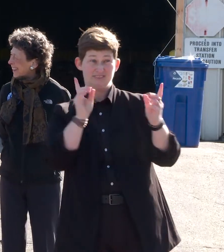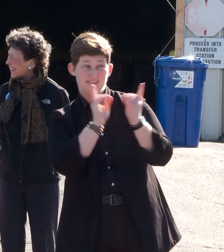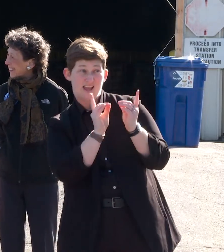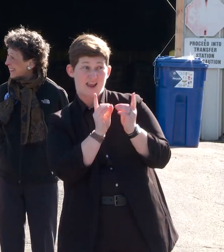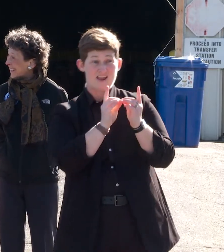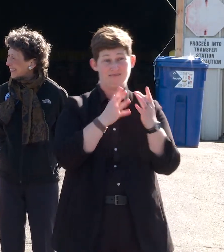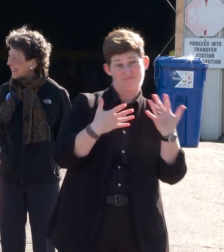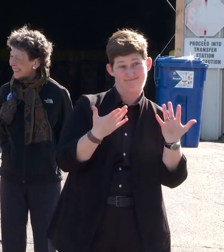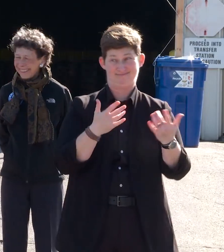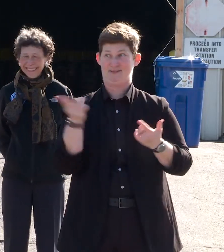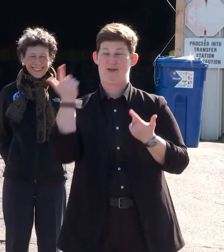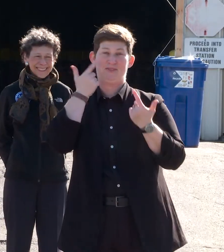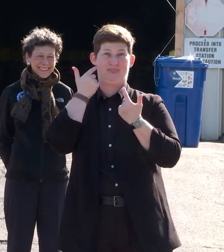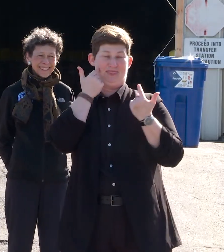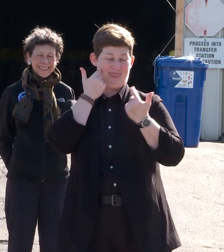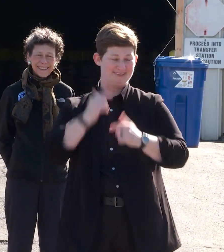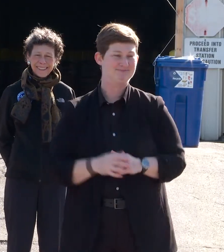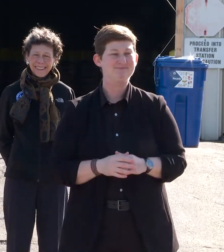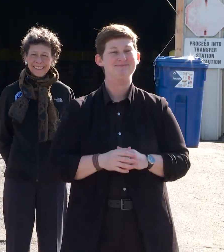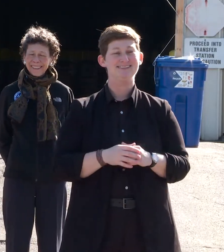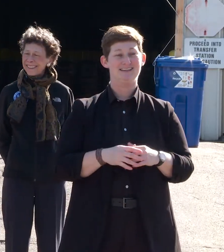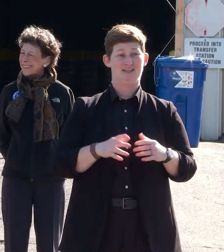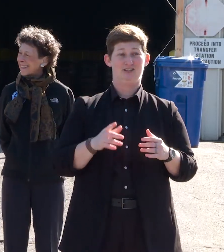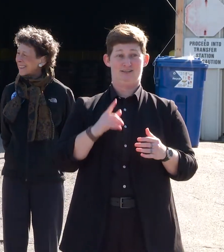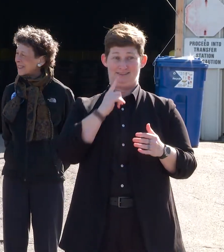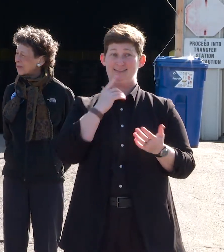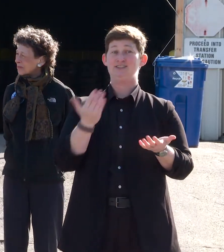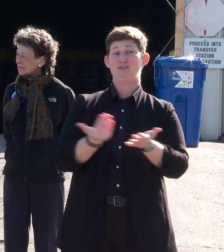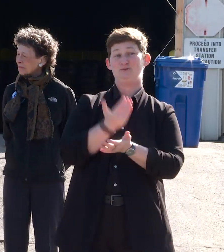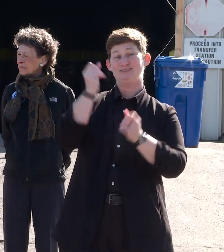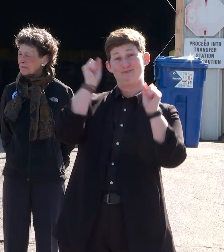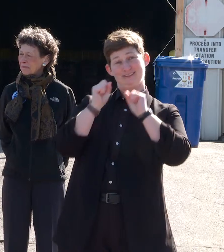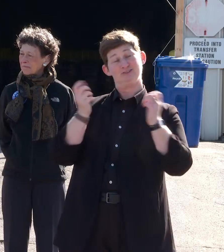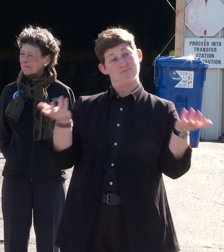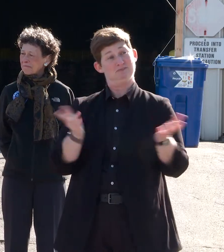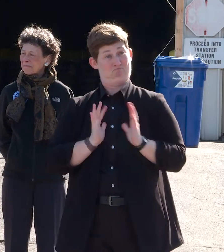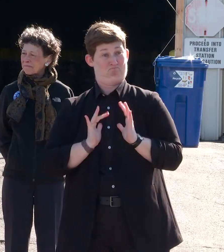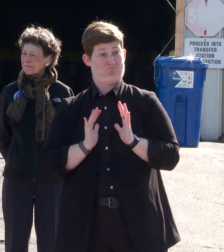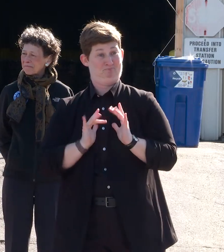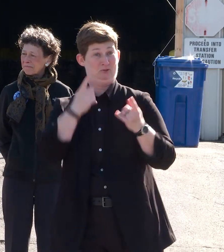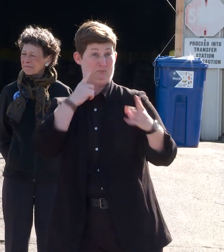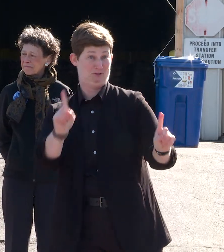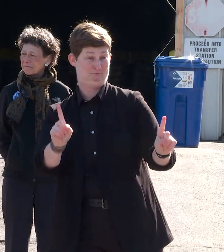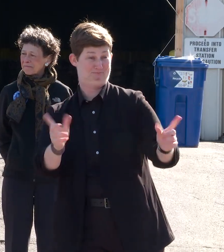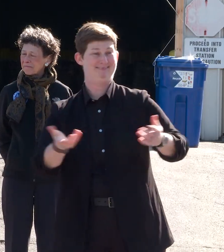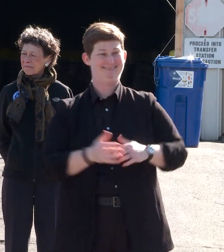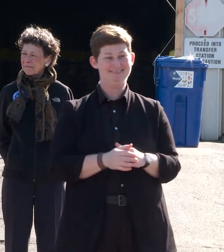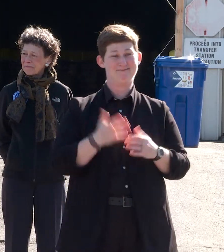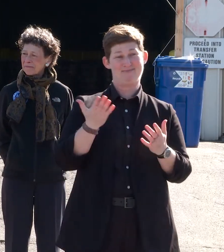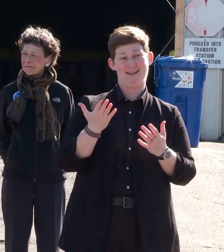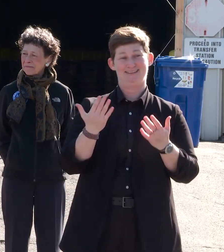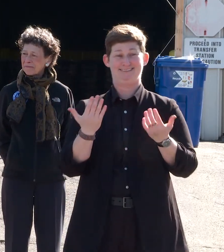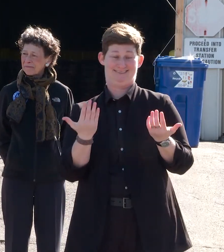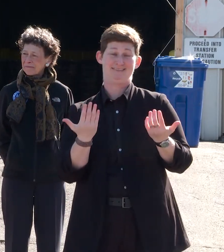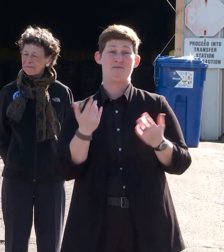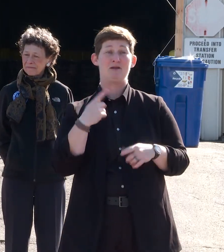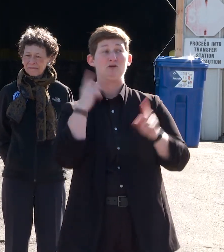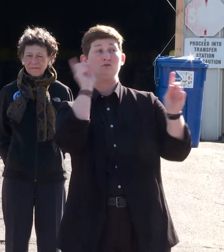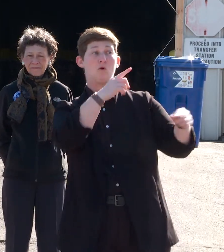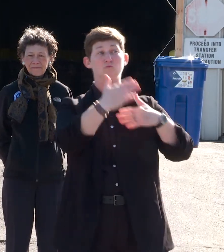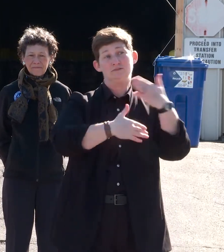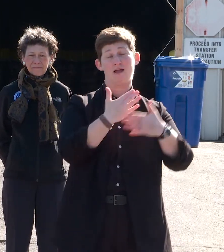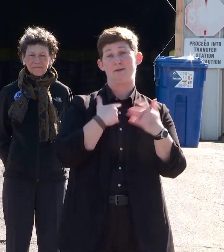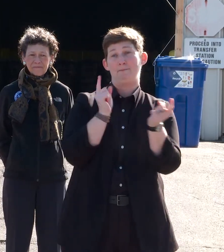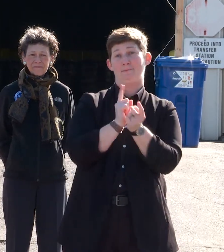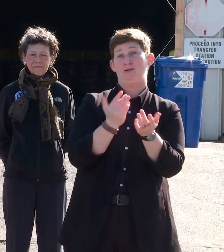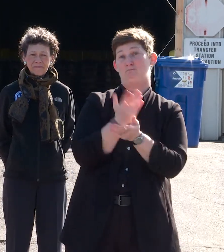residents here too. You never know who you'll meet. You never know who you'll meet at the recycling facility. So we want to invest all